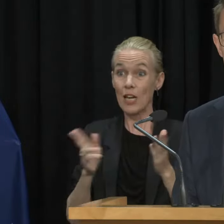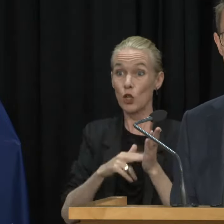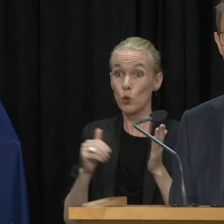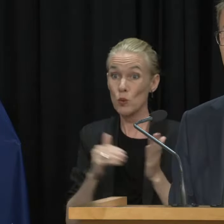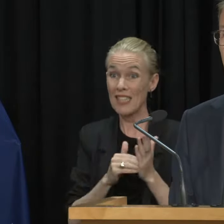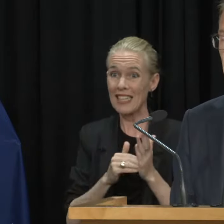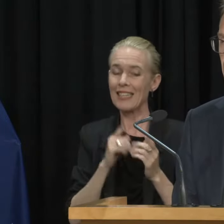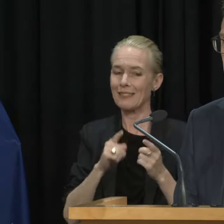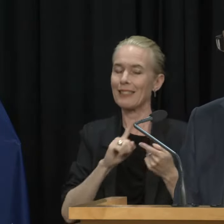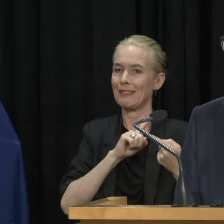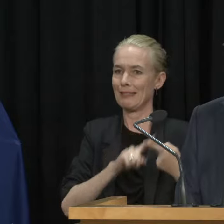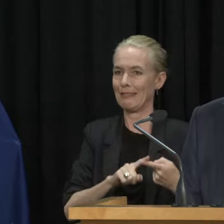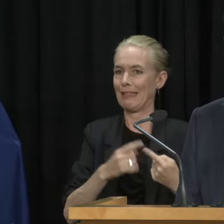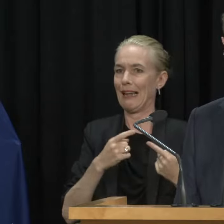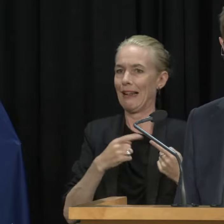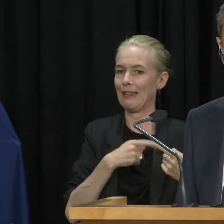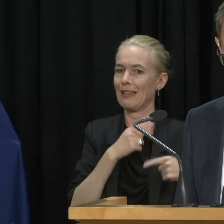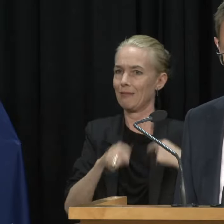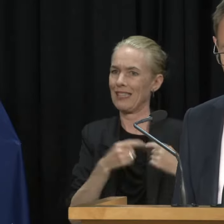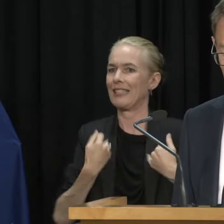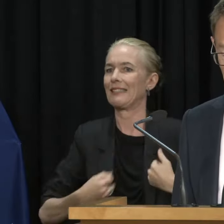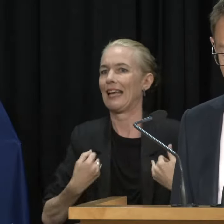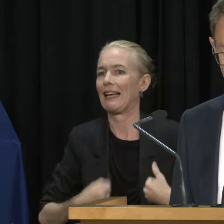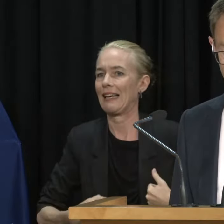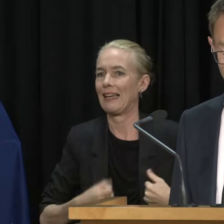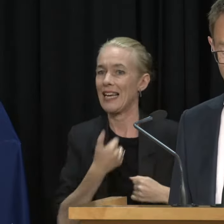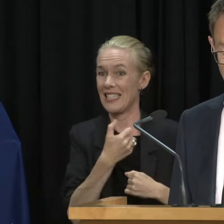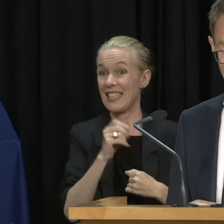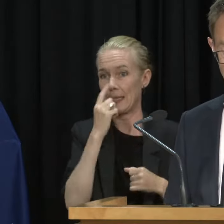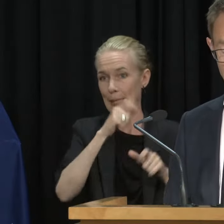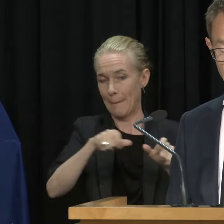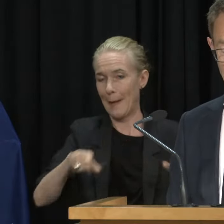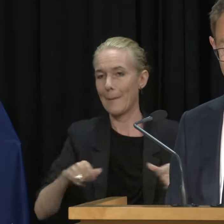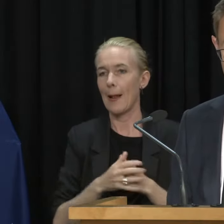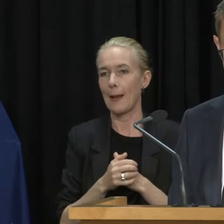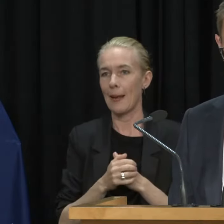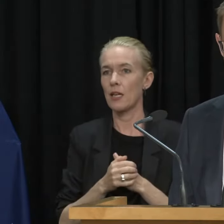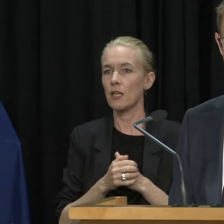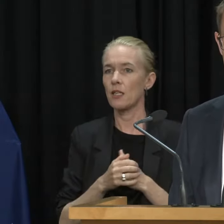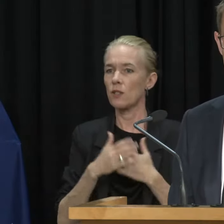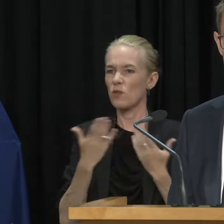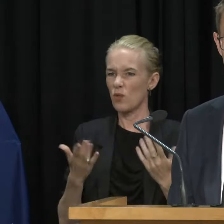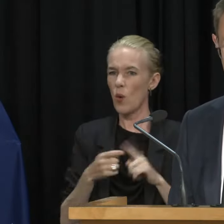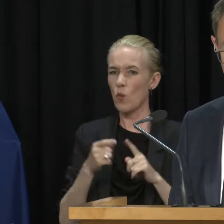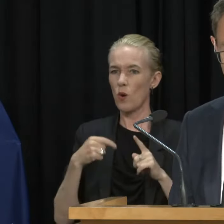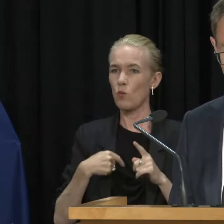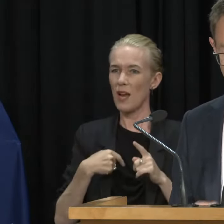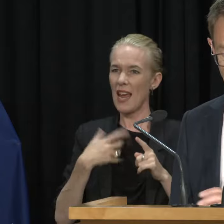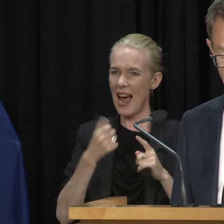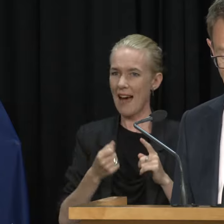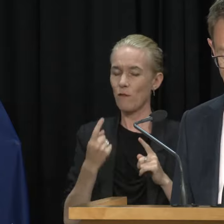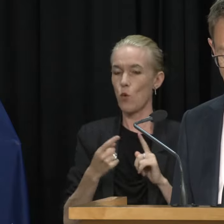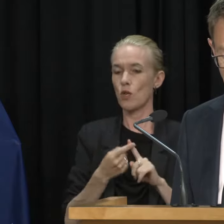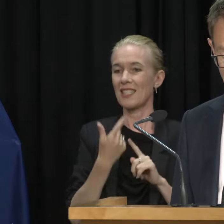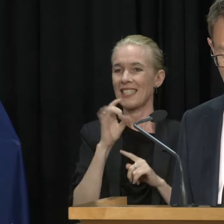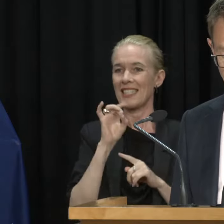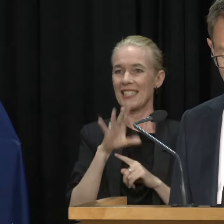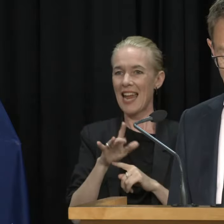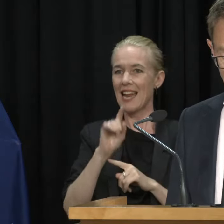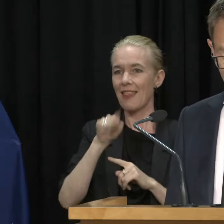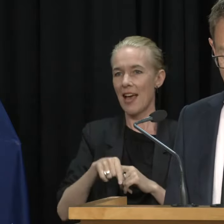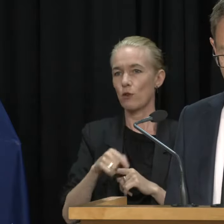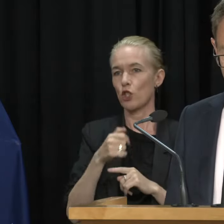processed 4,123 tests with a 7-day rolling average of 10,096